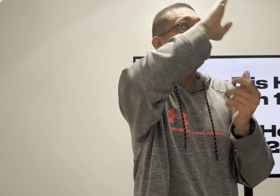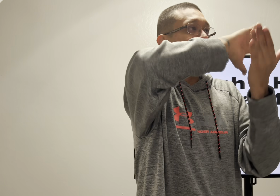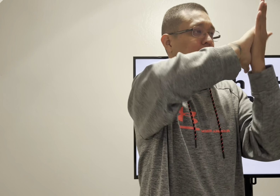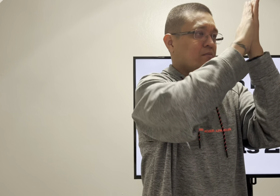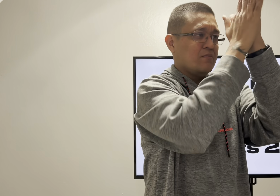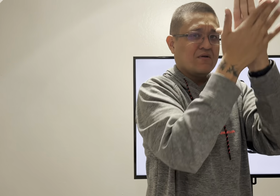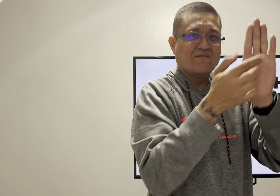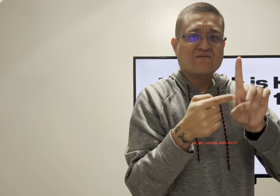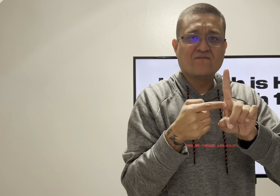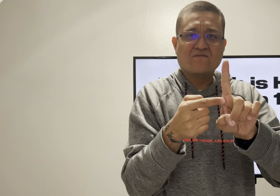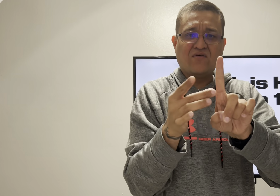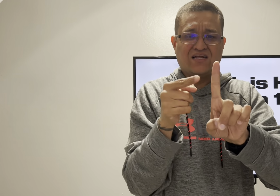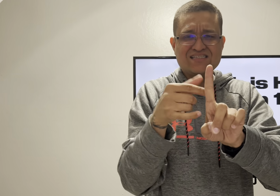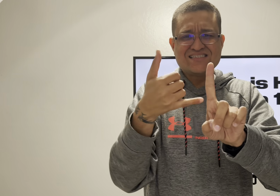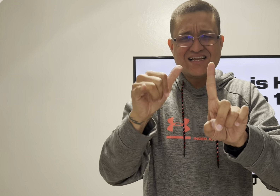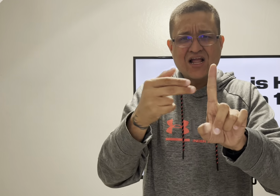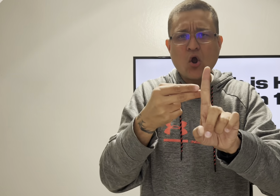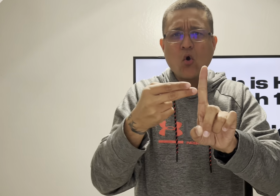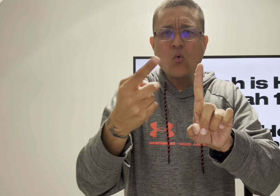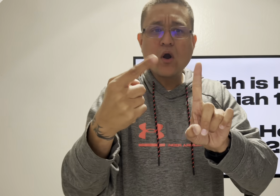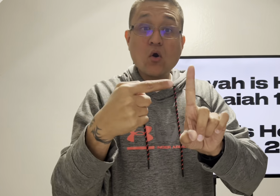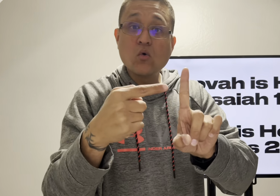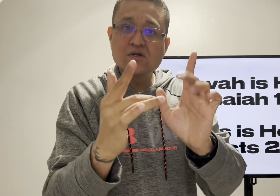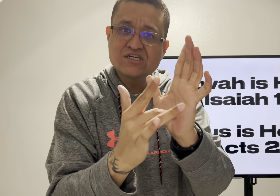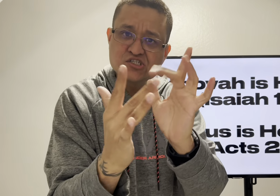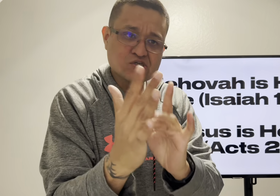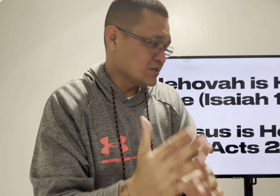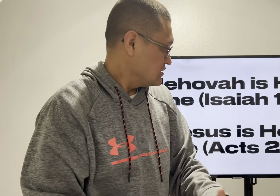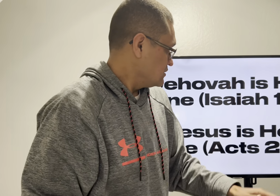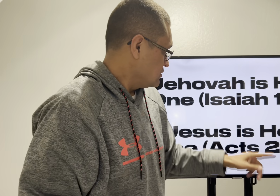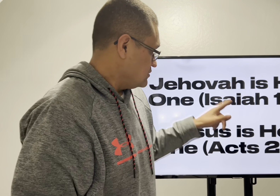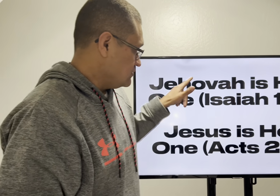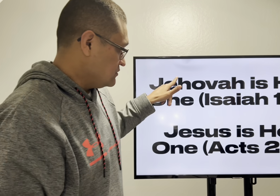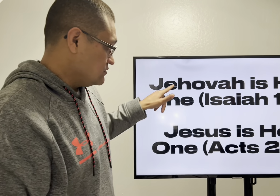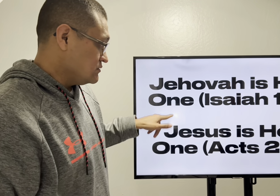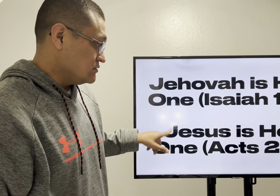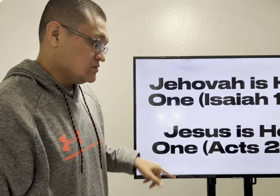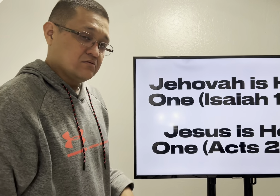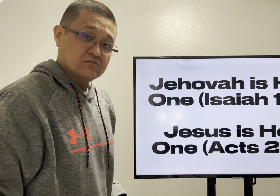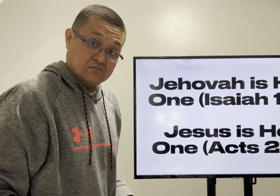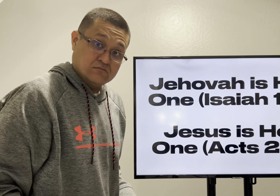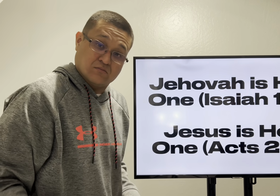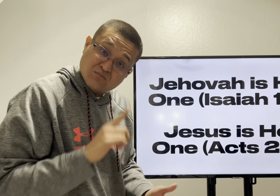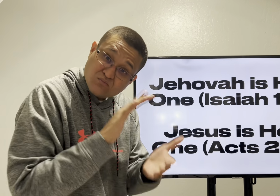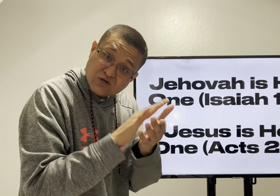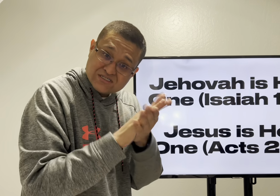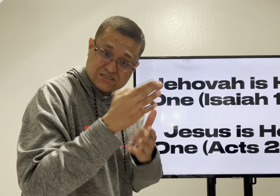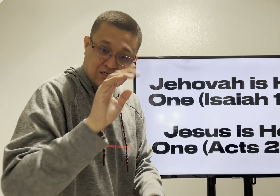God is everlasting. He never fades away. He never changes. There's one Lord, and his name is Jesus. Praise